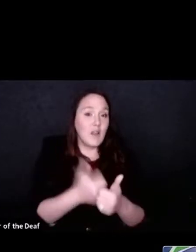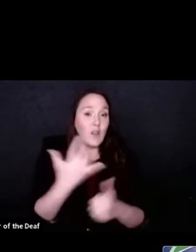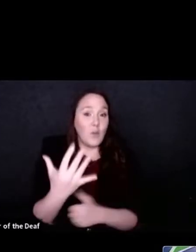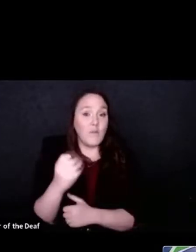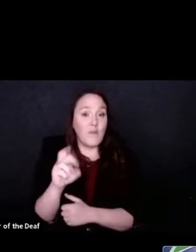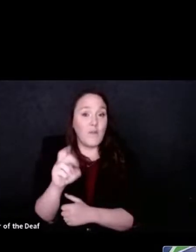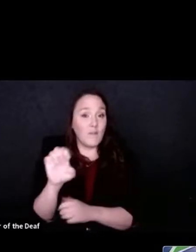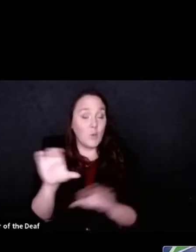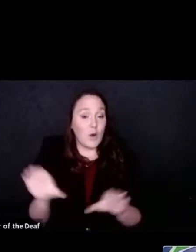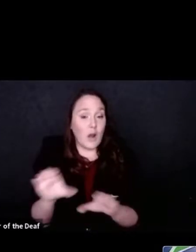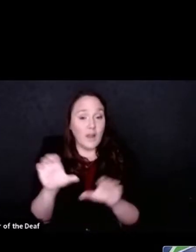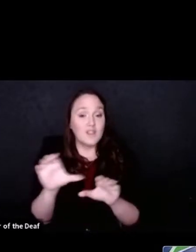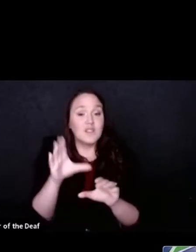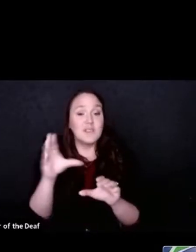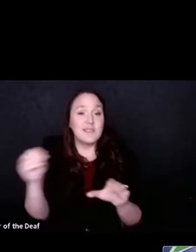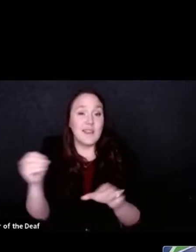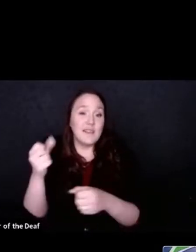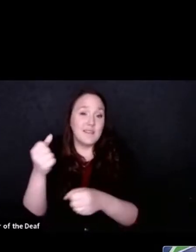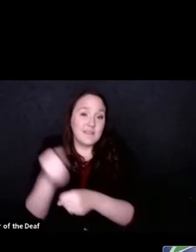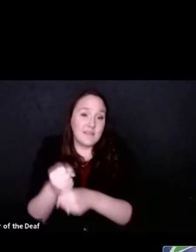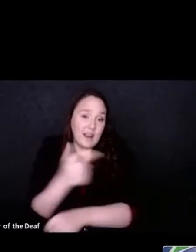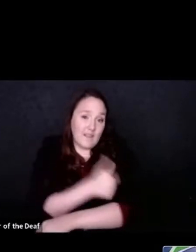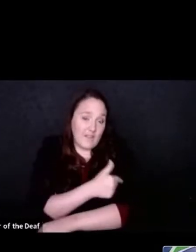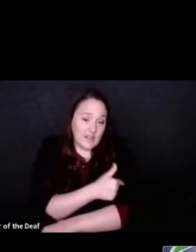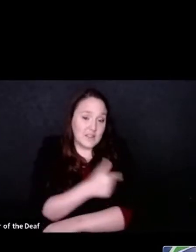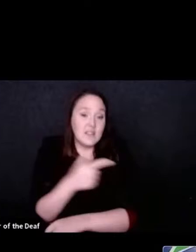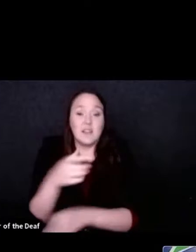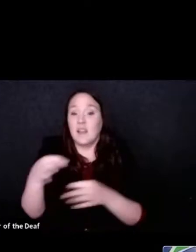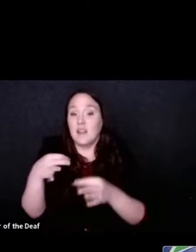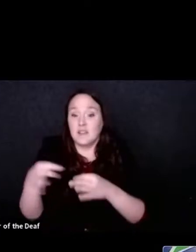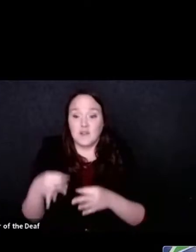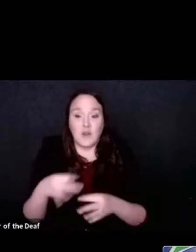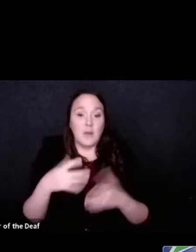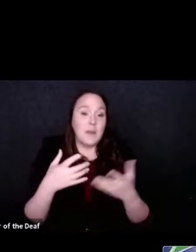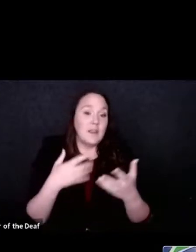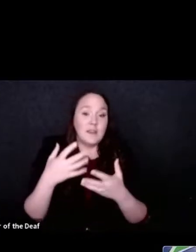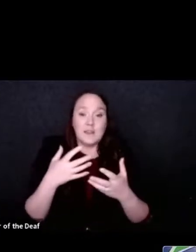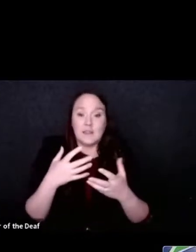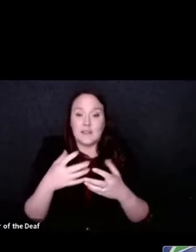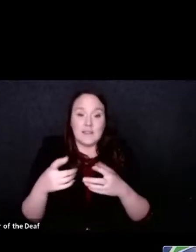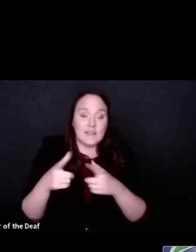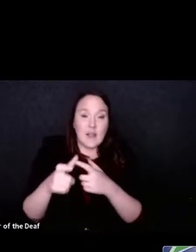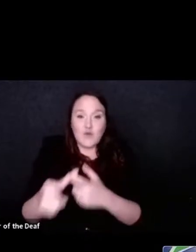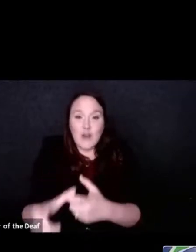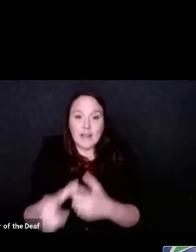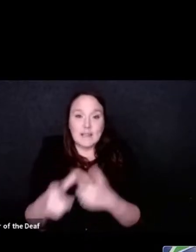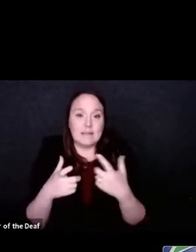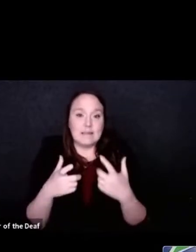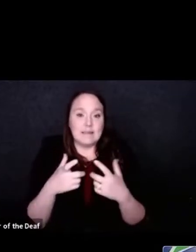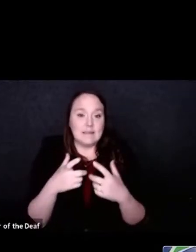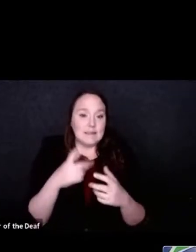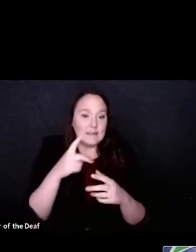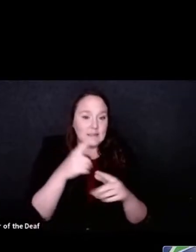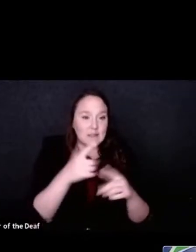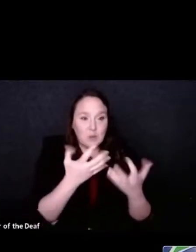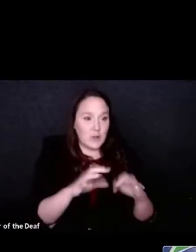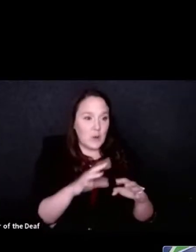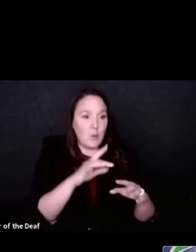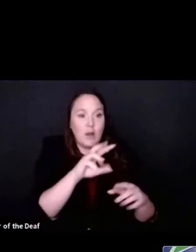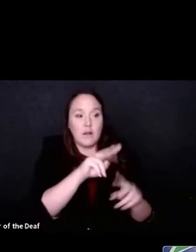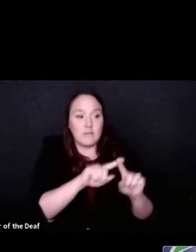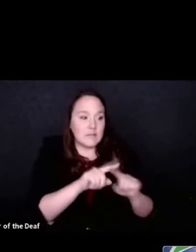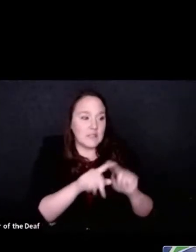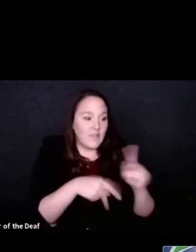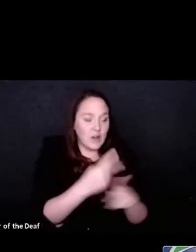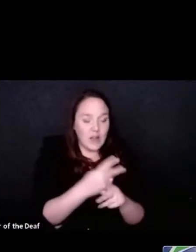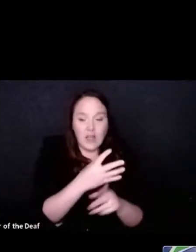again, seeking vaccination. It's been described as a race between vaccinations and variants going. So we want to stay ahead of that.